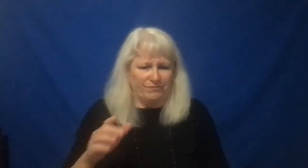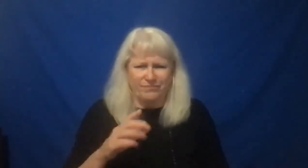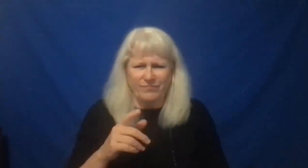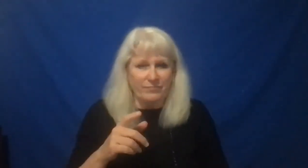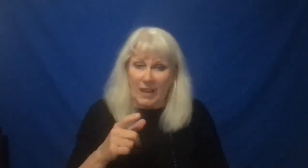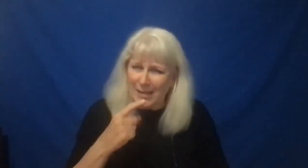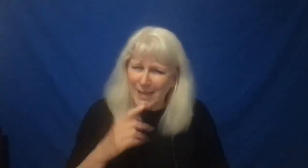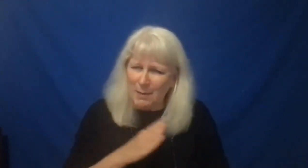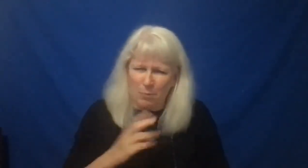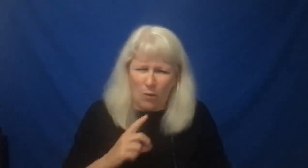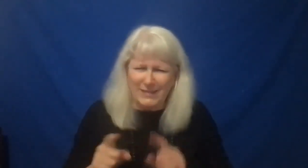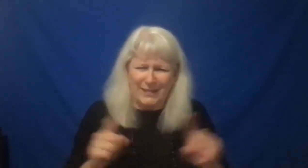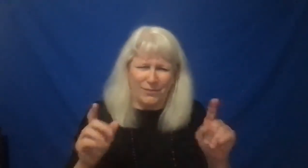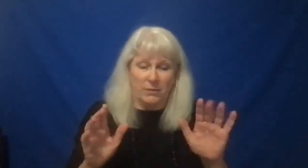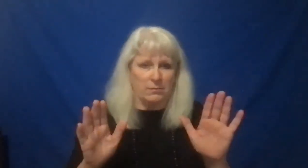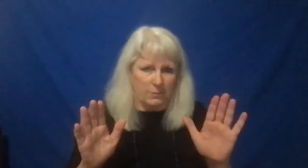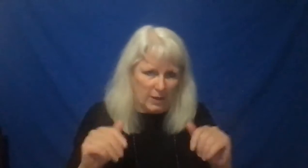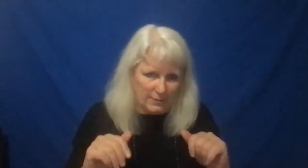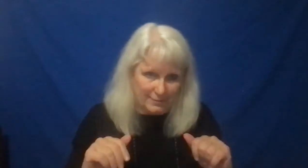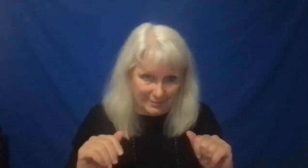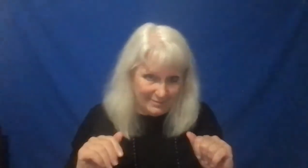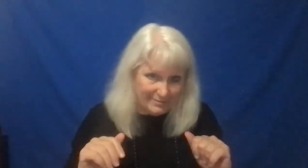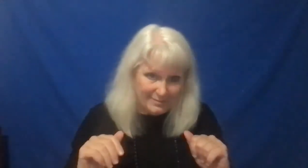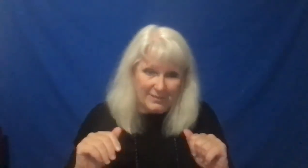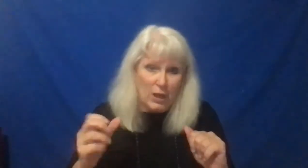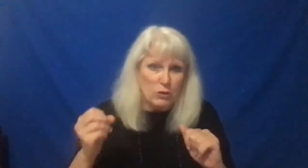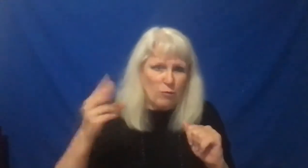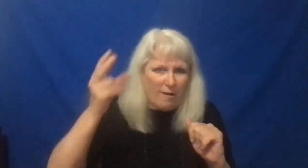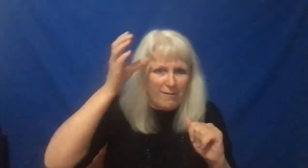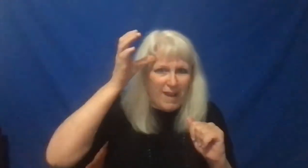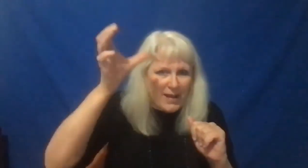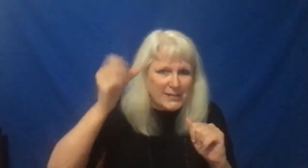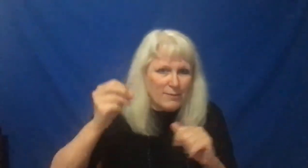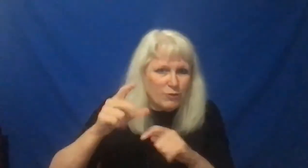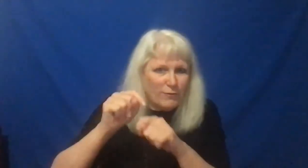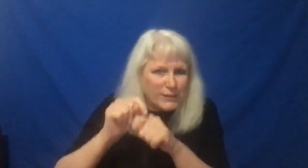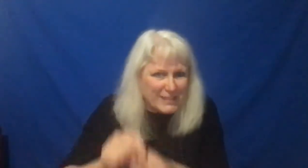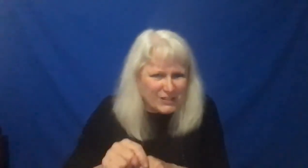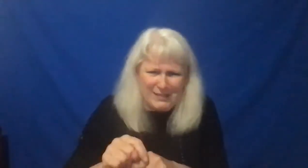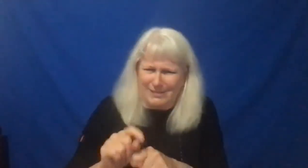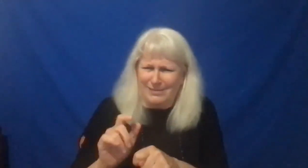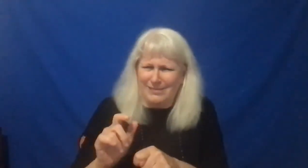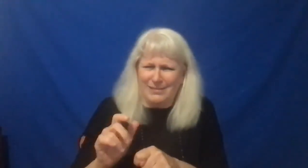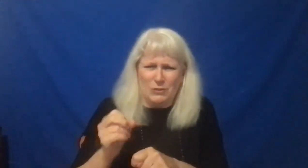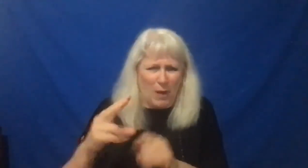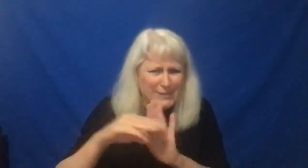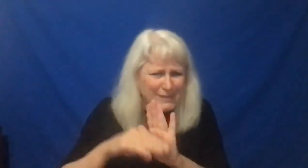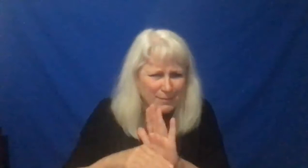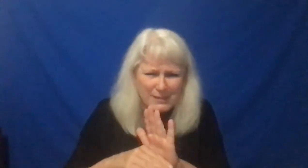Well, the whole environment of the 12 concepts, the 12 traditions, the 12 steps, it's very